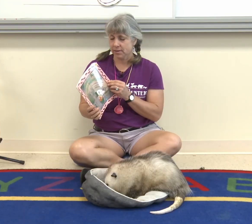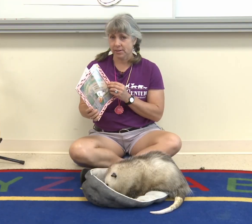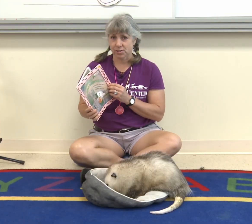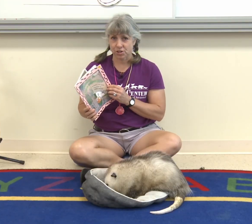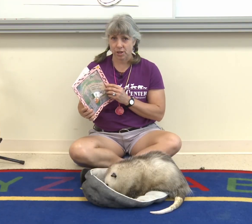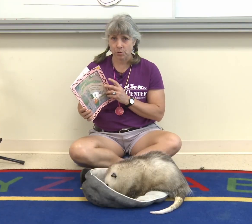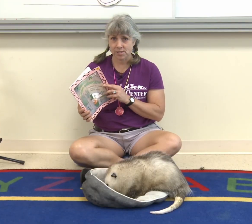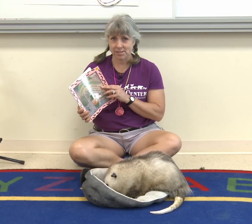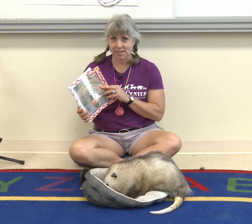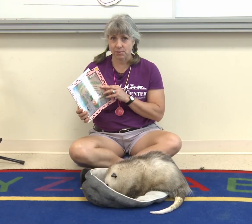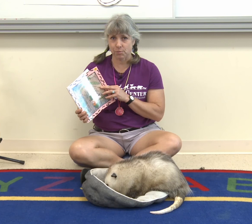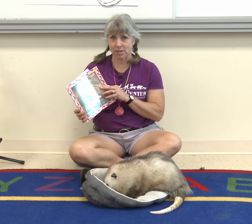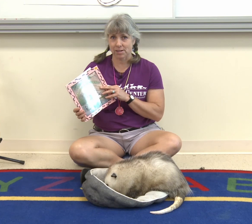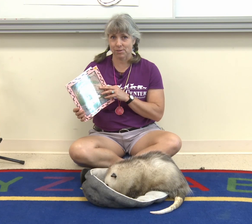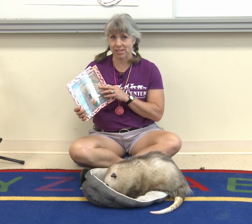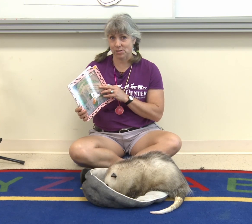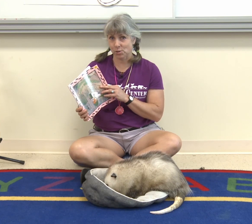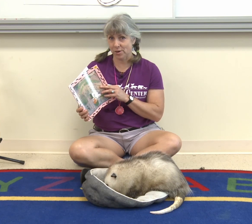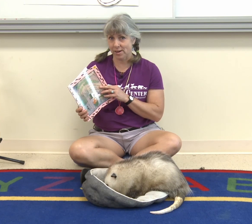Get your cozy seat. We're going to read a story now.